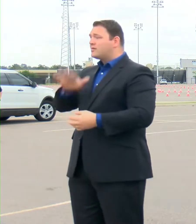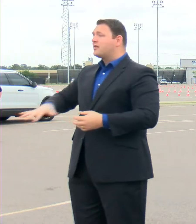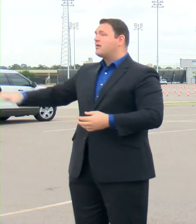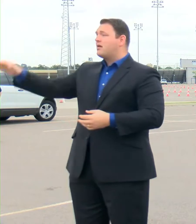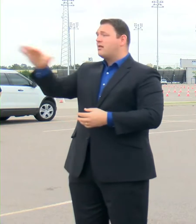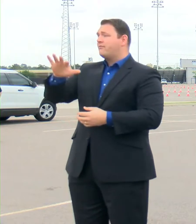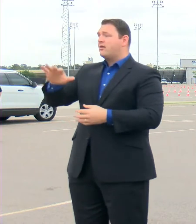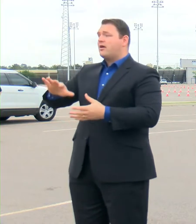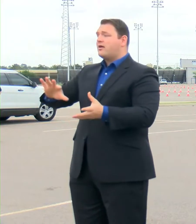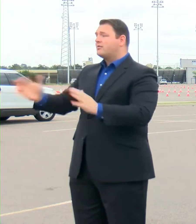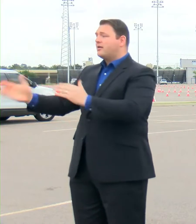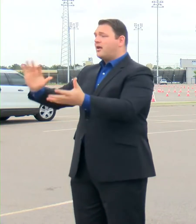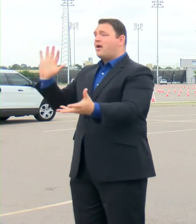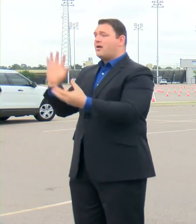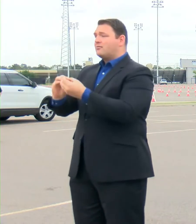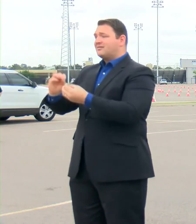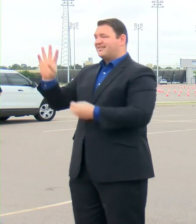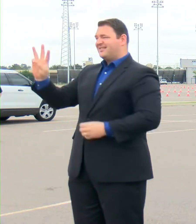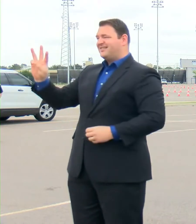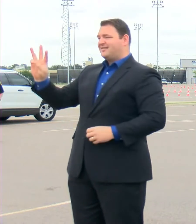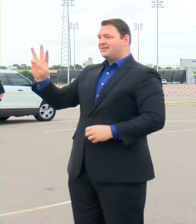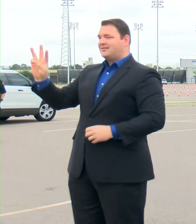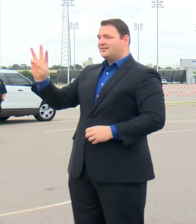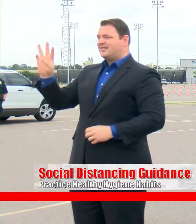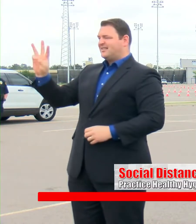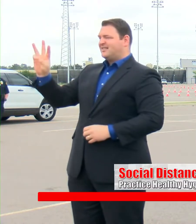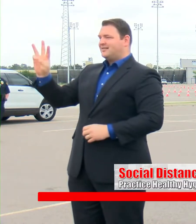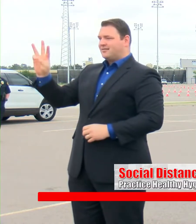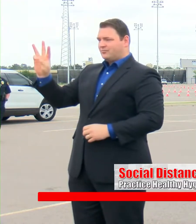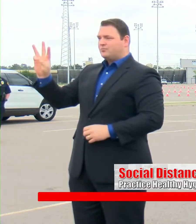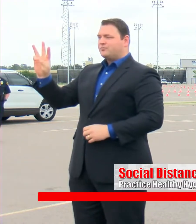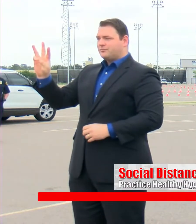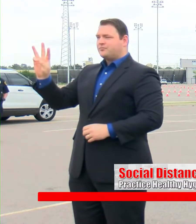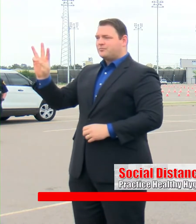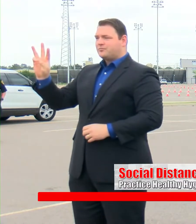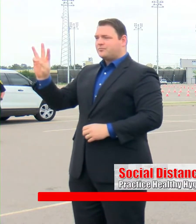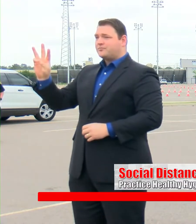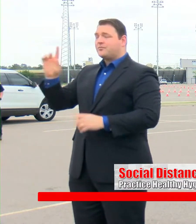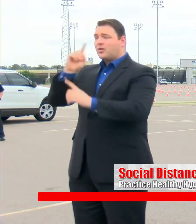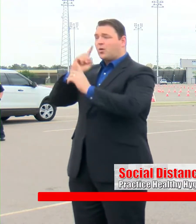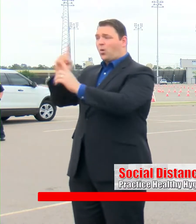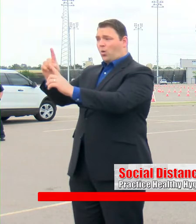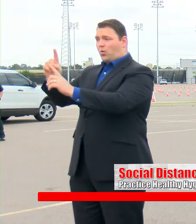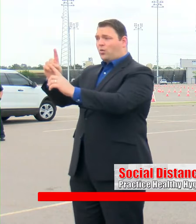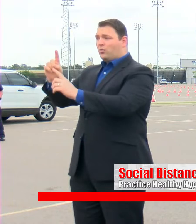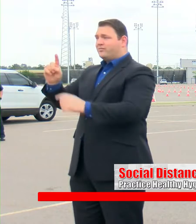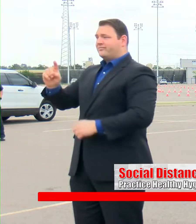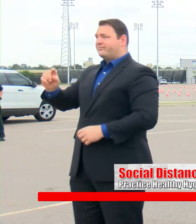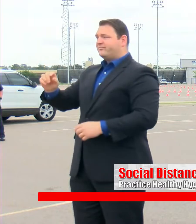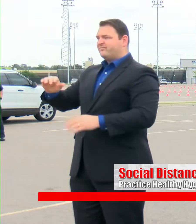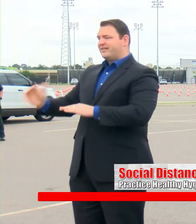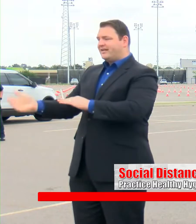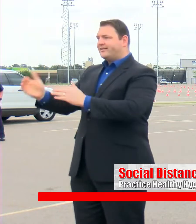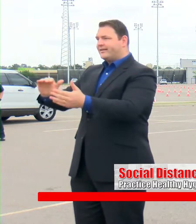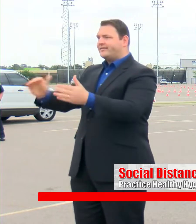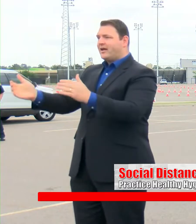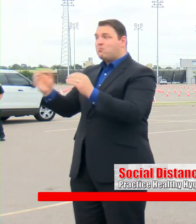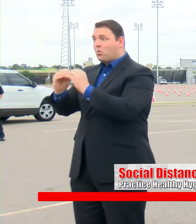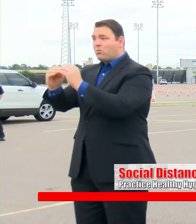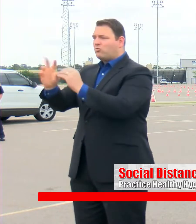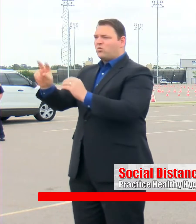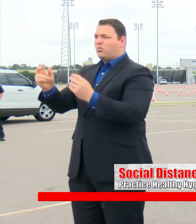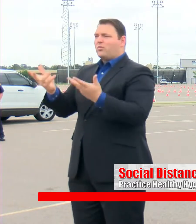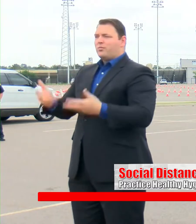6 deaths in the city of Houston, 6. And the goal is to keep that number down. You don't want to lose a single